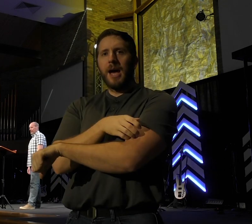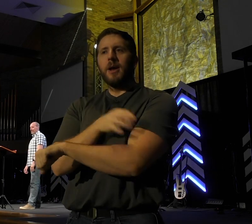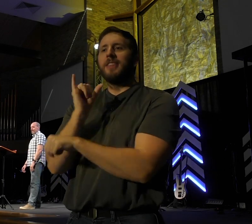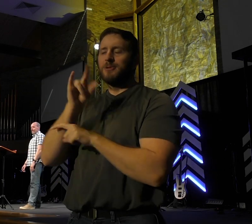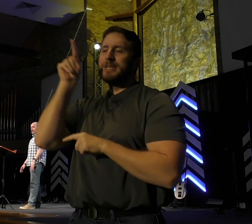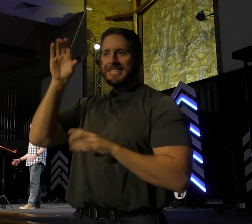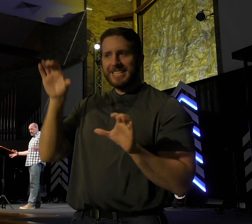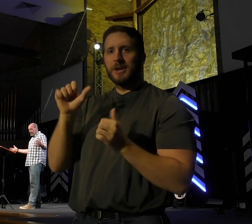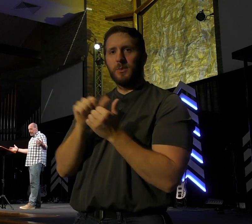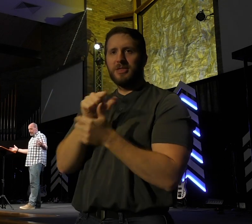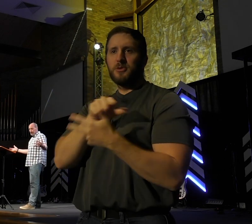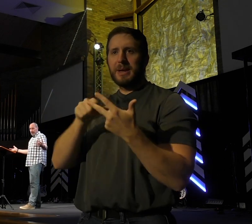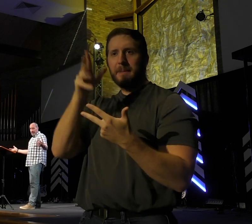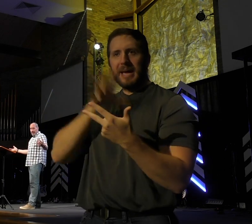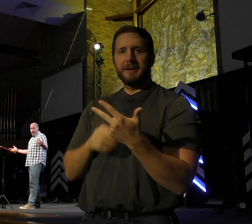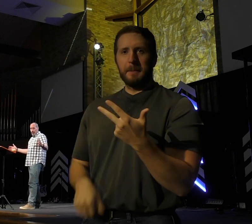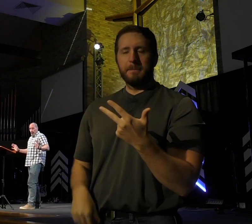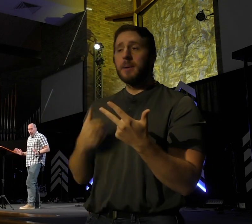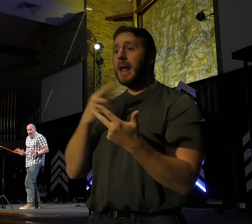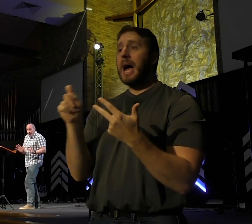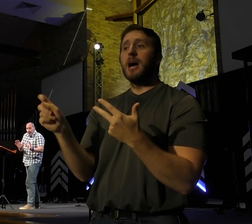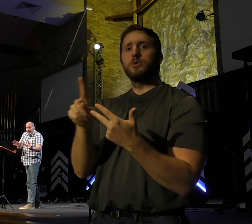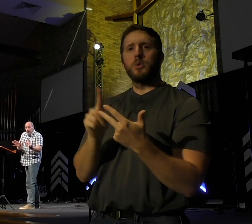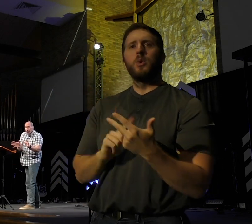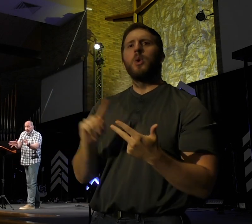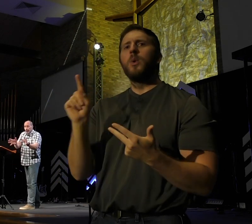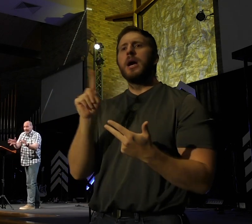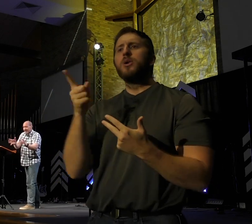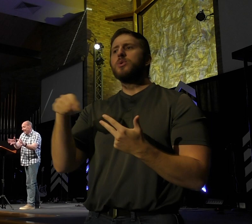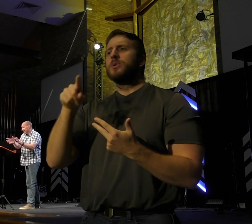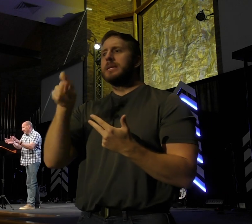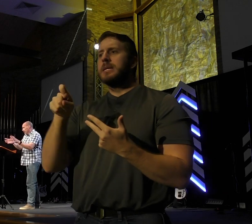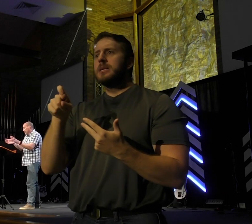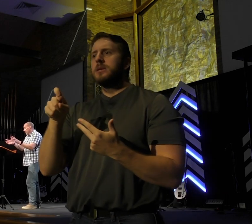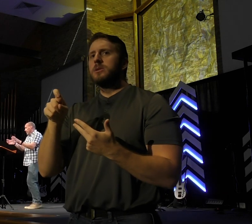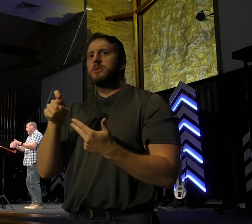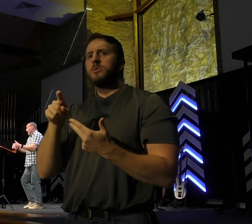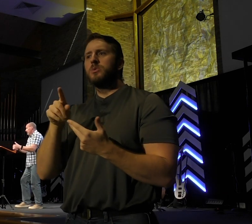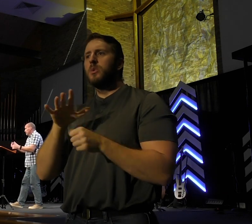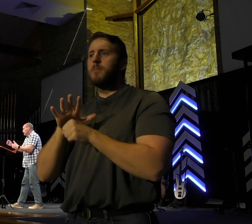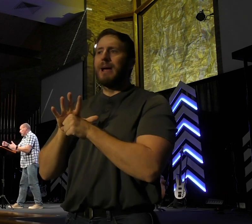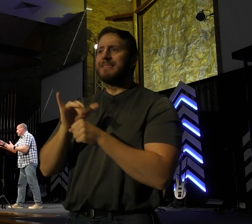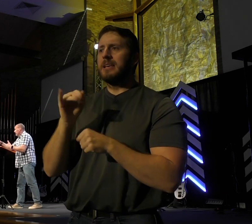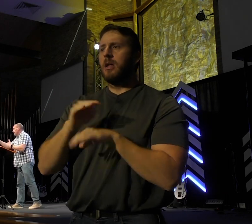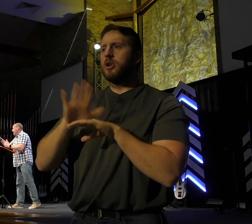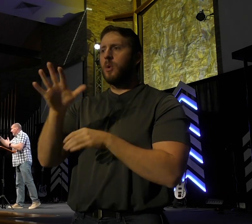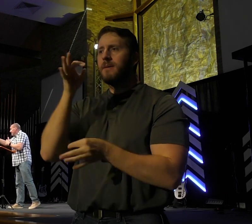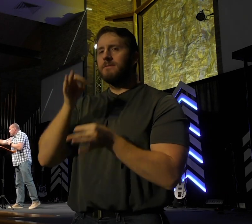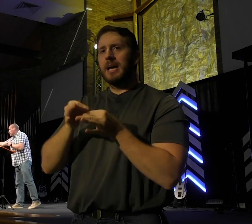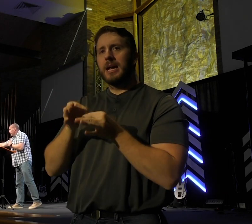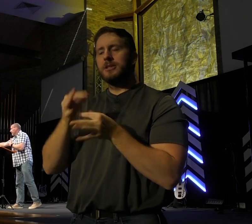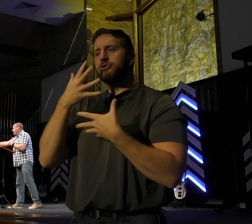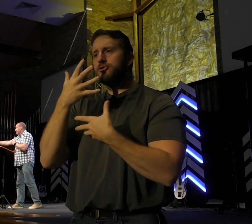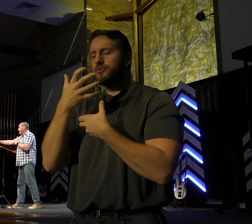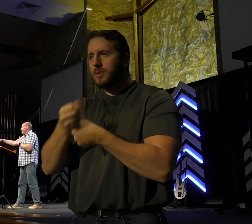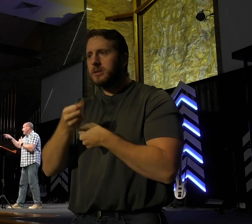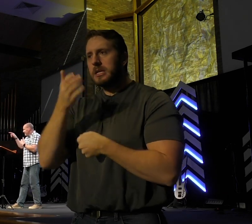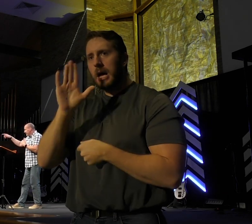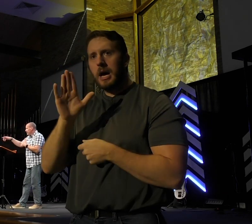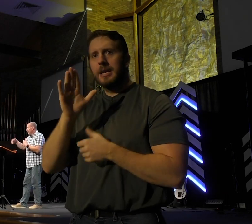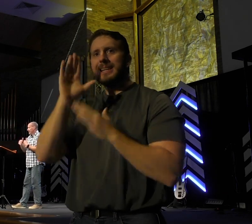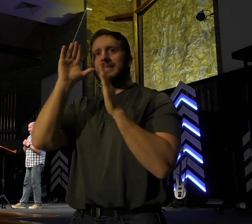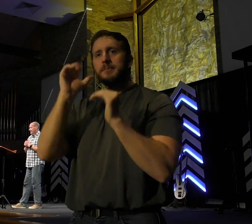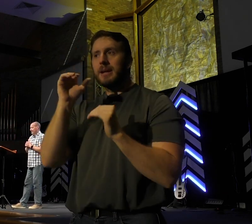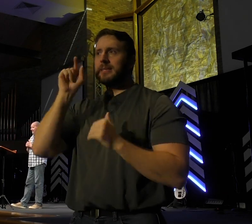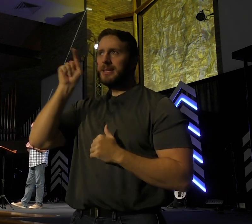guys. So let me just ask you, where do you need to press in on your faith and trust God and expect